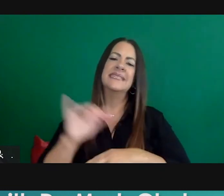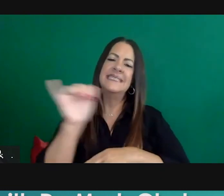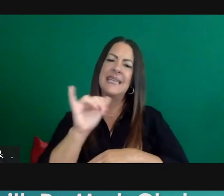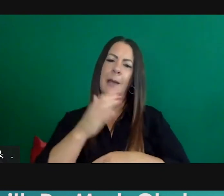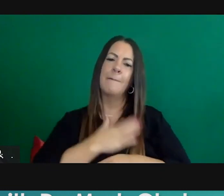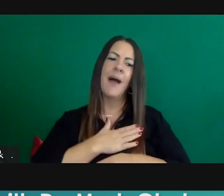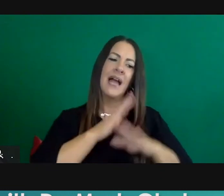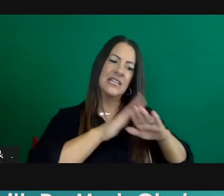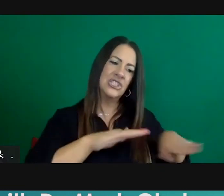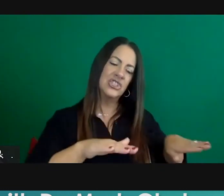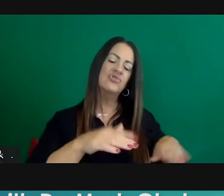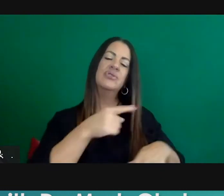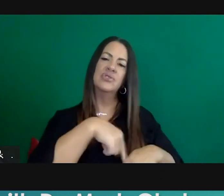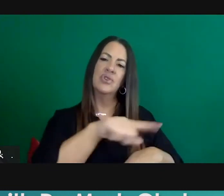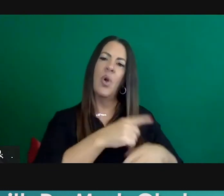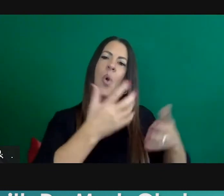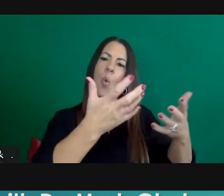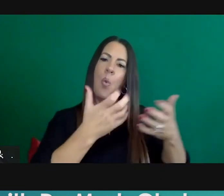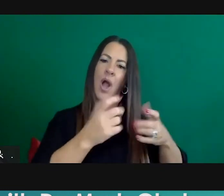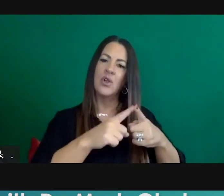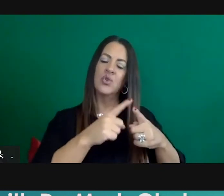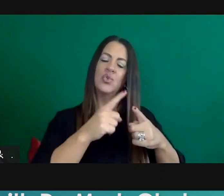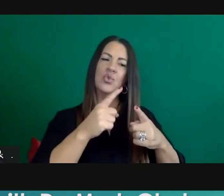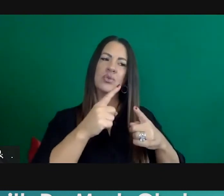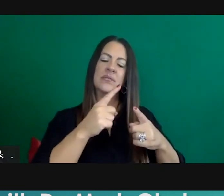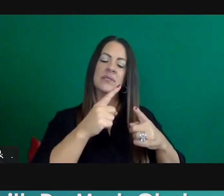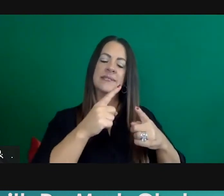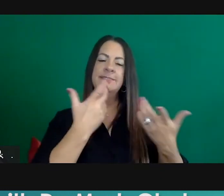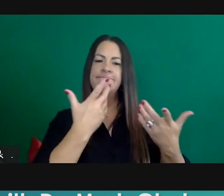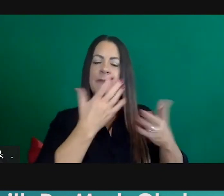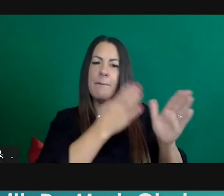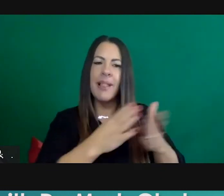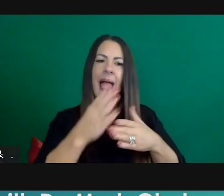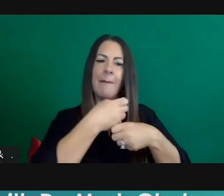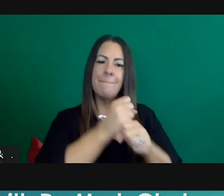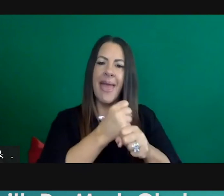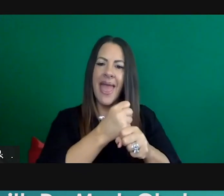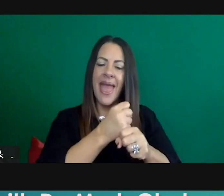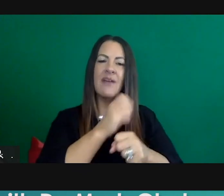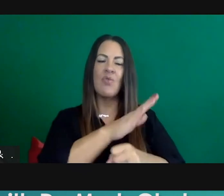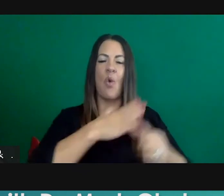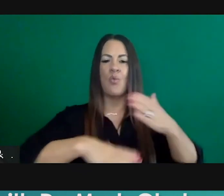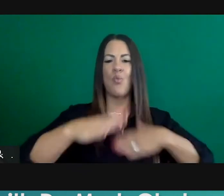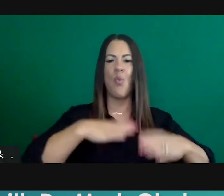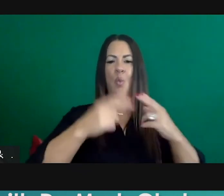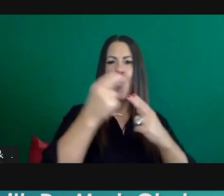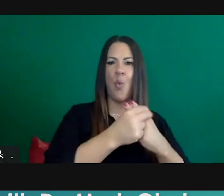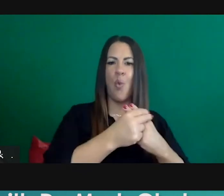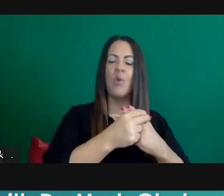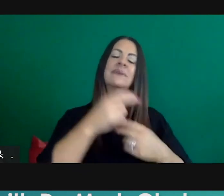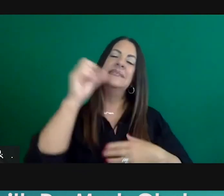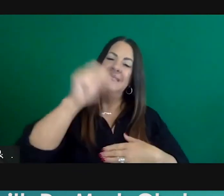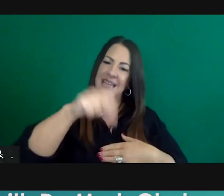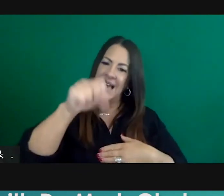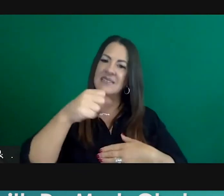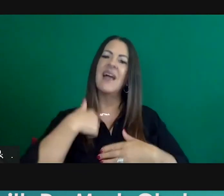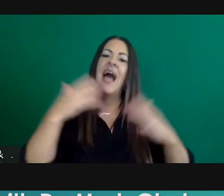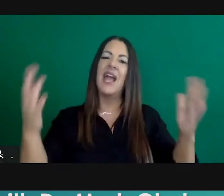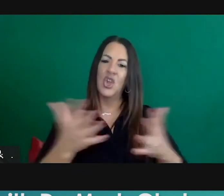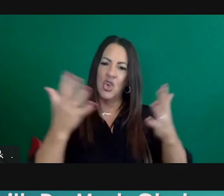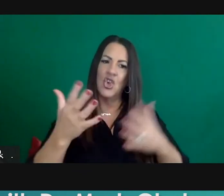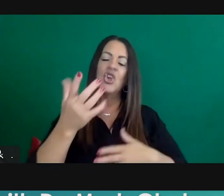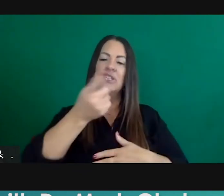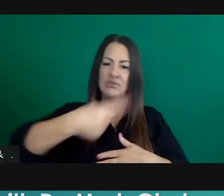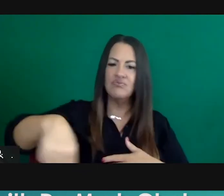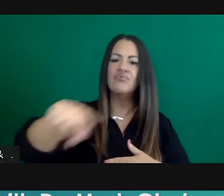We're asking, can I start planning my costume? We really want to make them this year. I encourage them to do all of those things because that's part